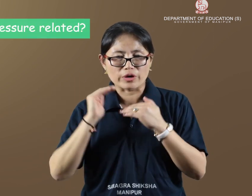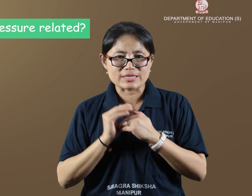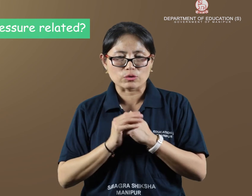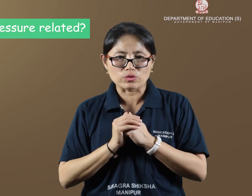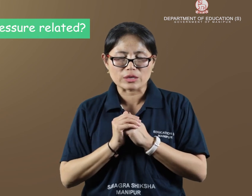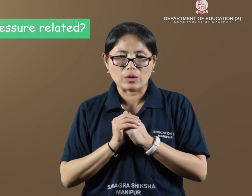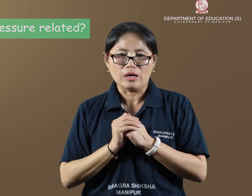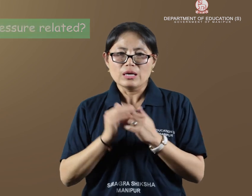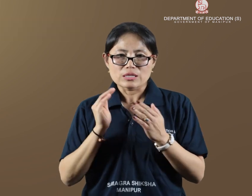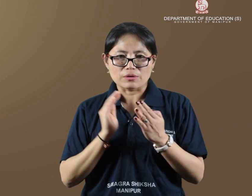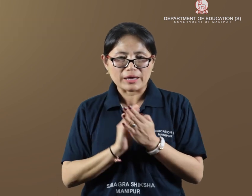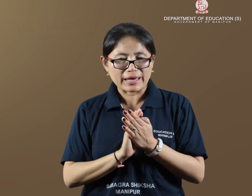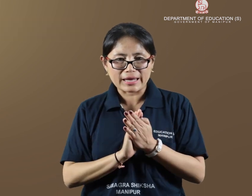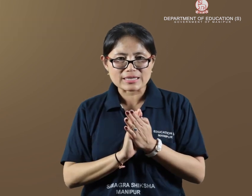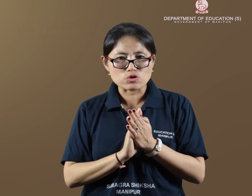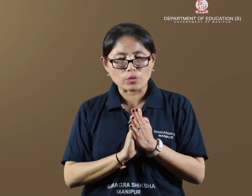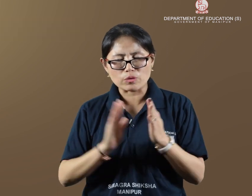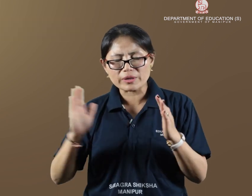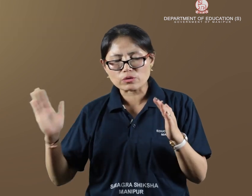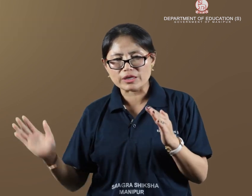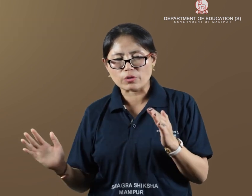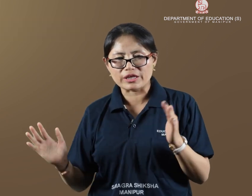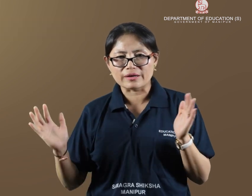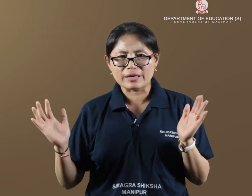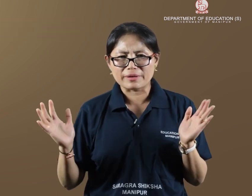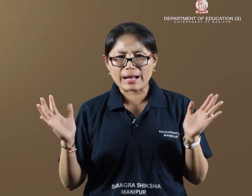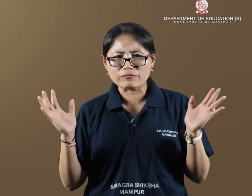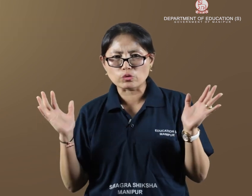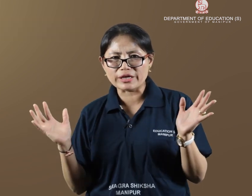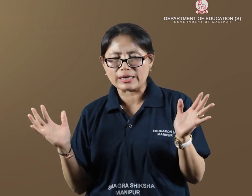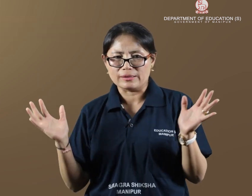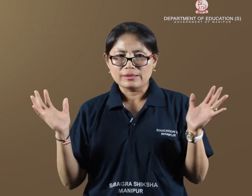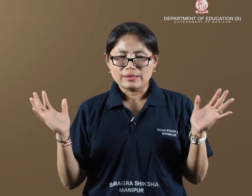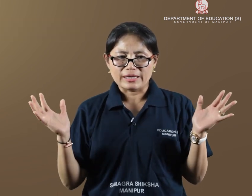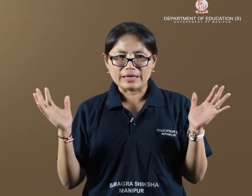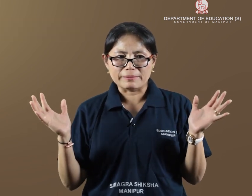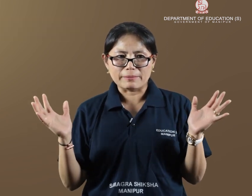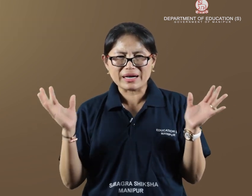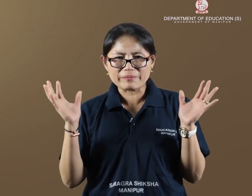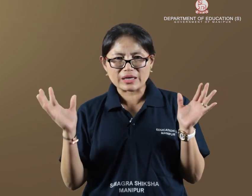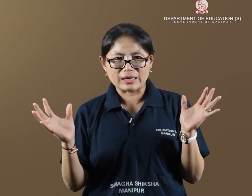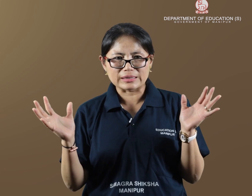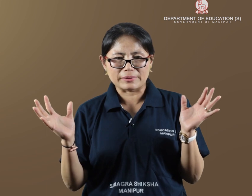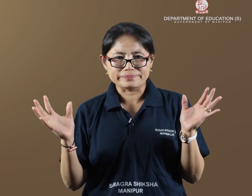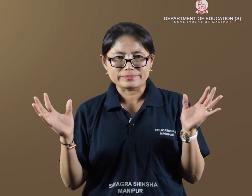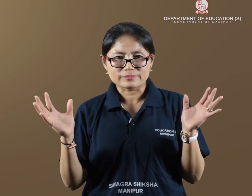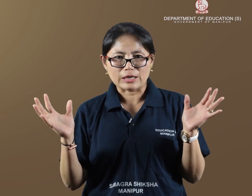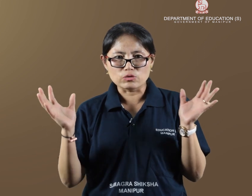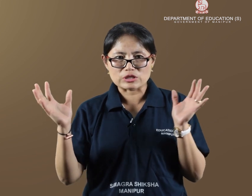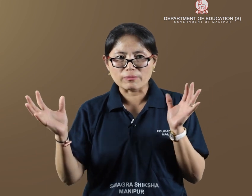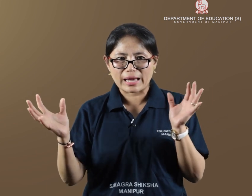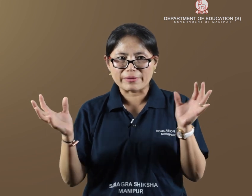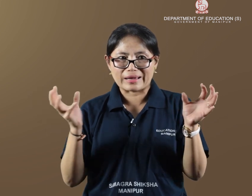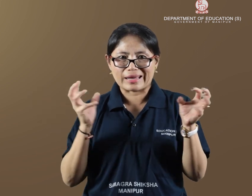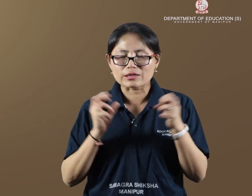ni tau doise ko so again sa zo ko ni mit khudinga ko thengnari ba yam toina thengna ba maram di khangda ba adu sindo ma yam recollect tau